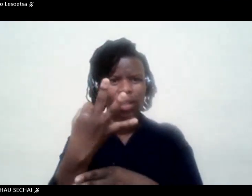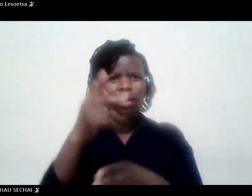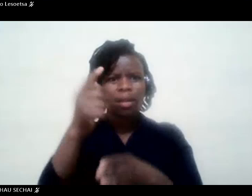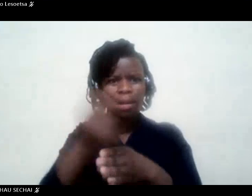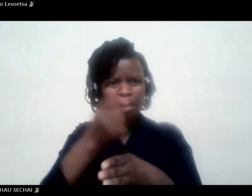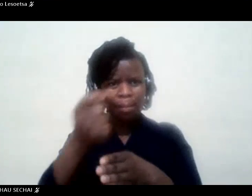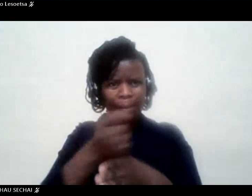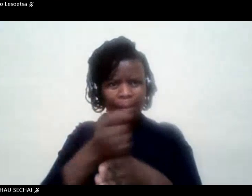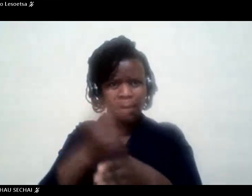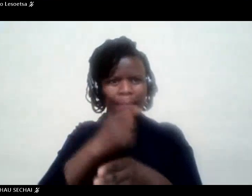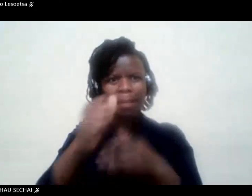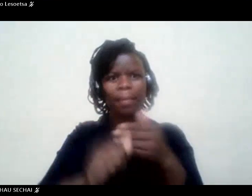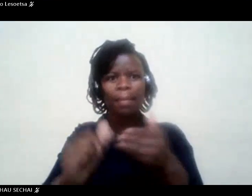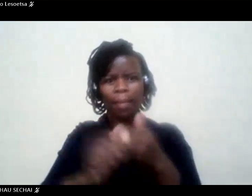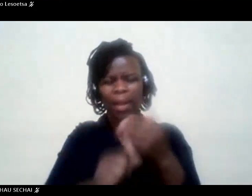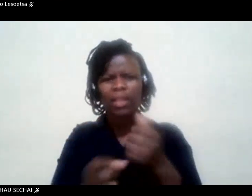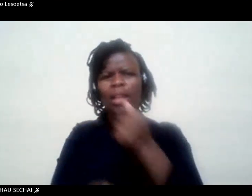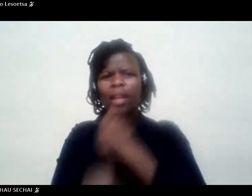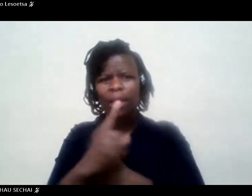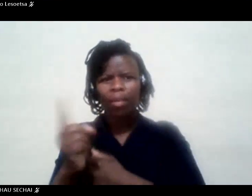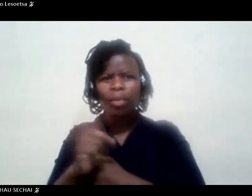gonna fall behind in terms of his